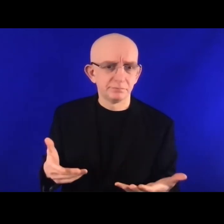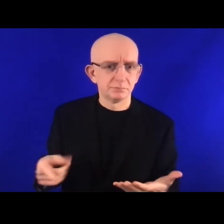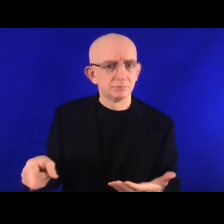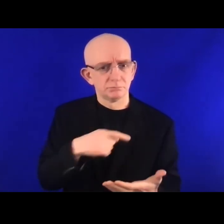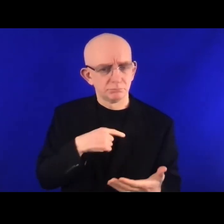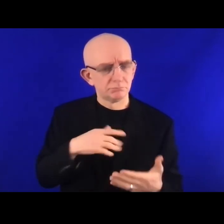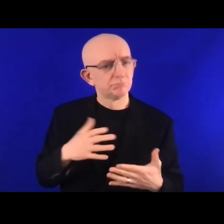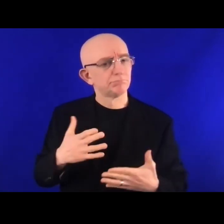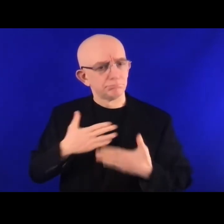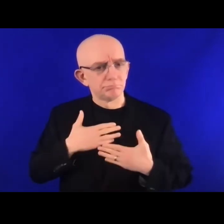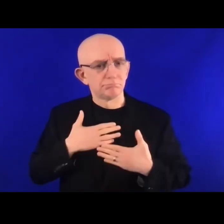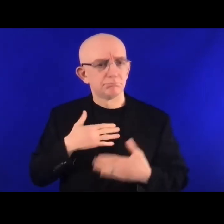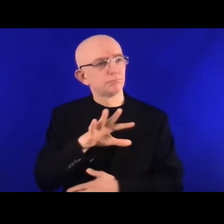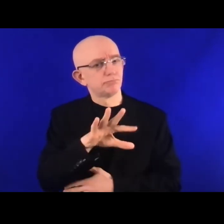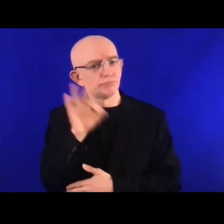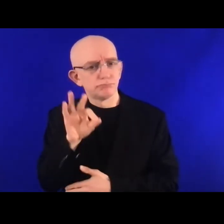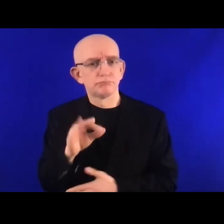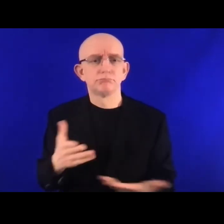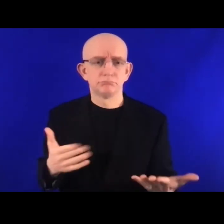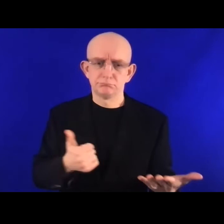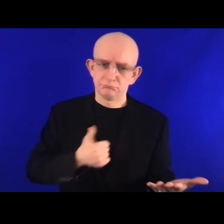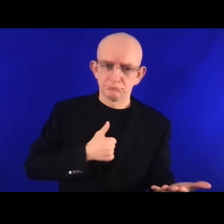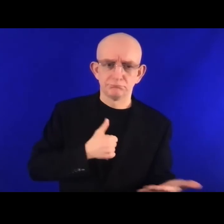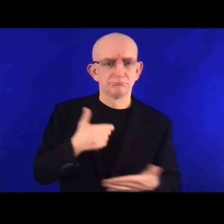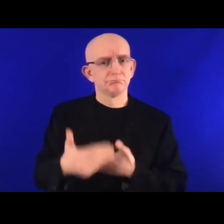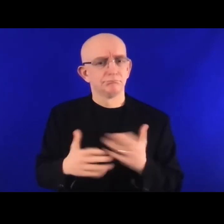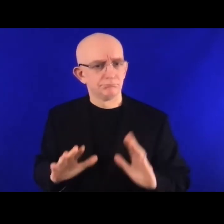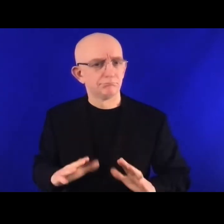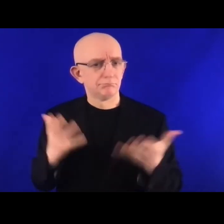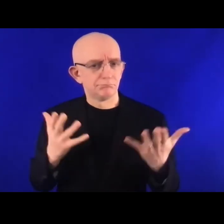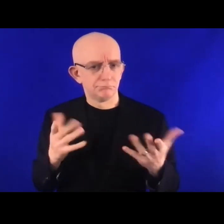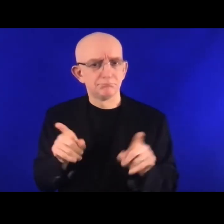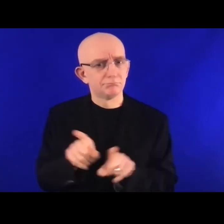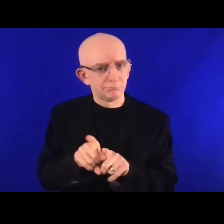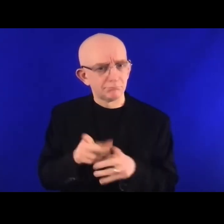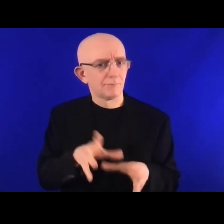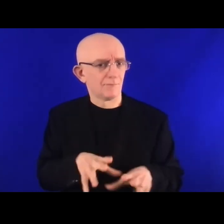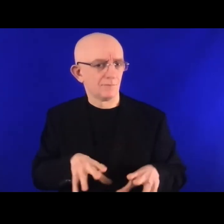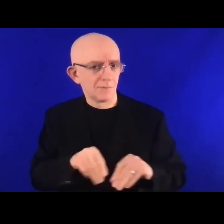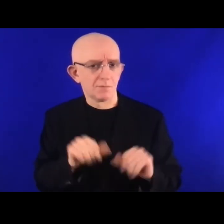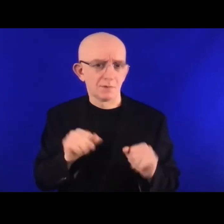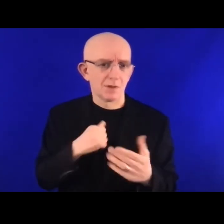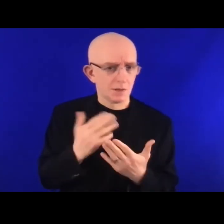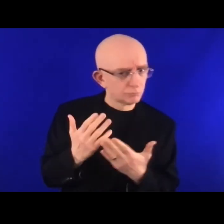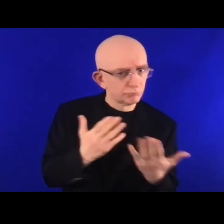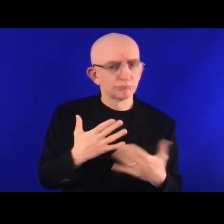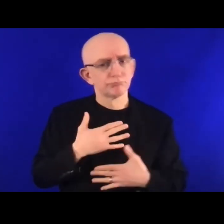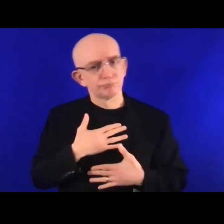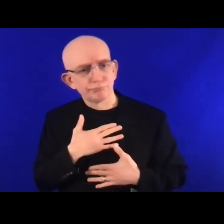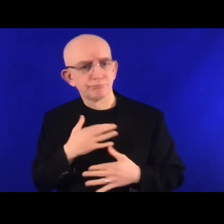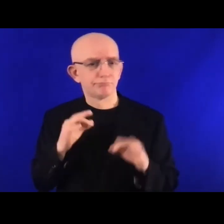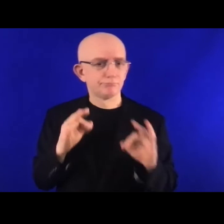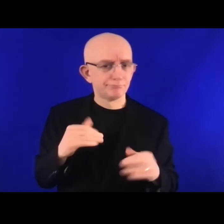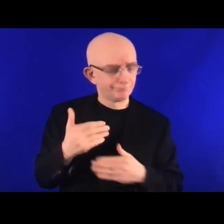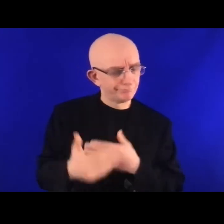a housing. We have to be able to develop our lives like every young person. We have to live. We can't live in